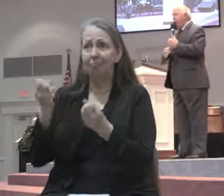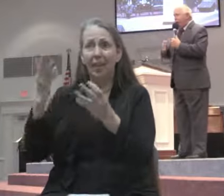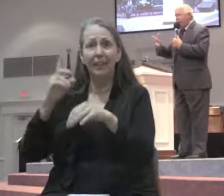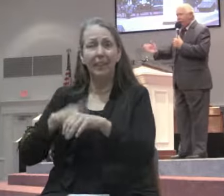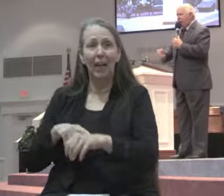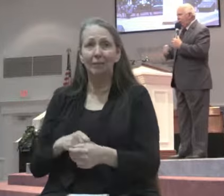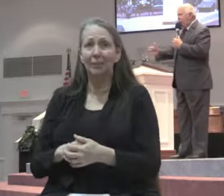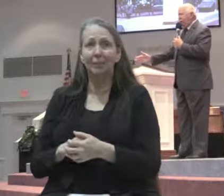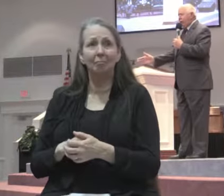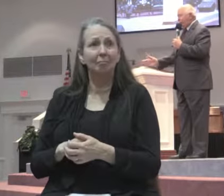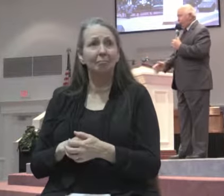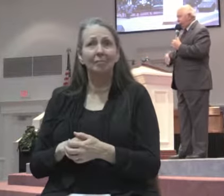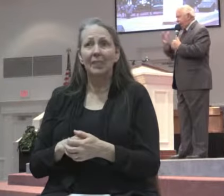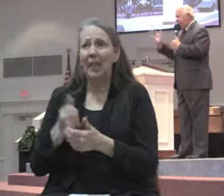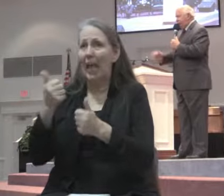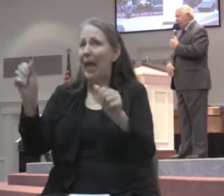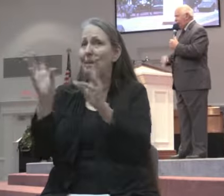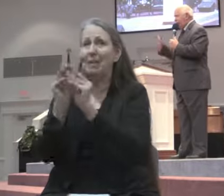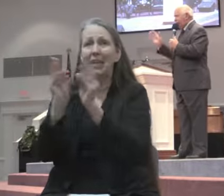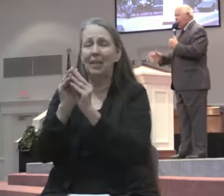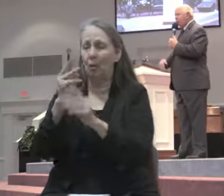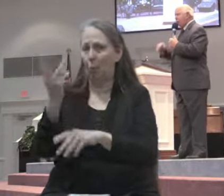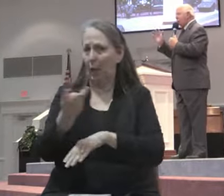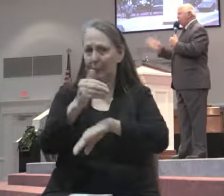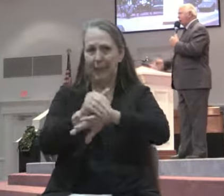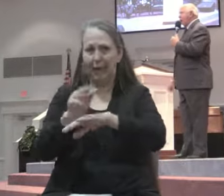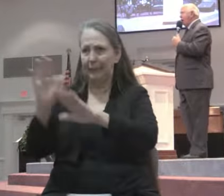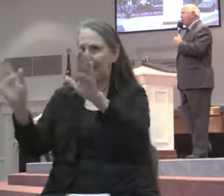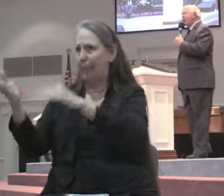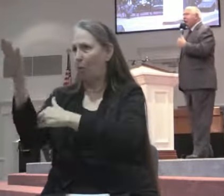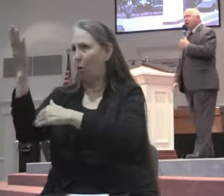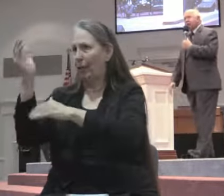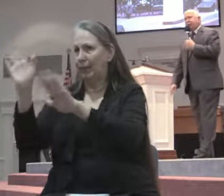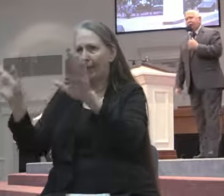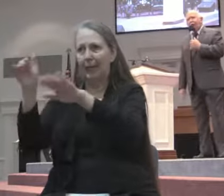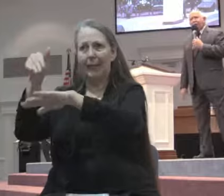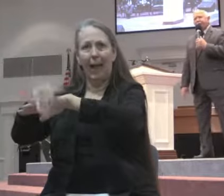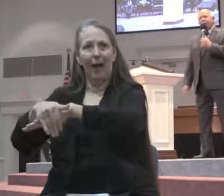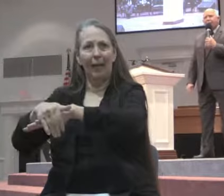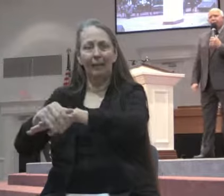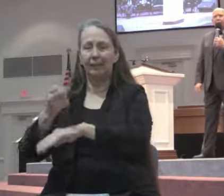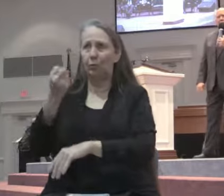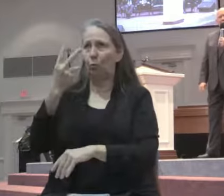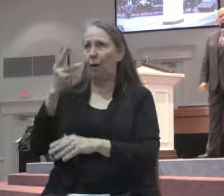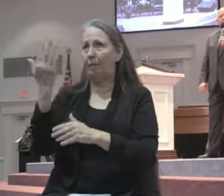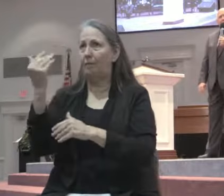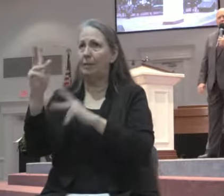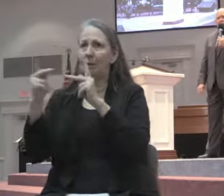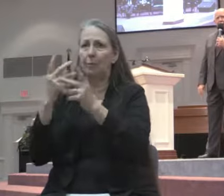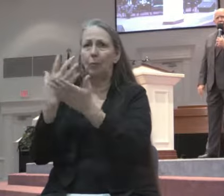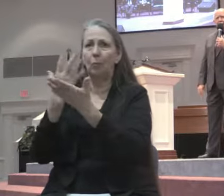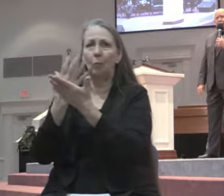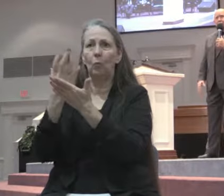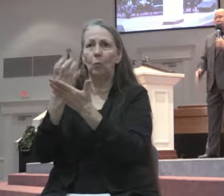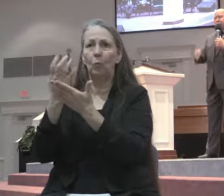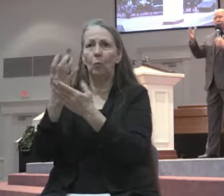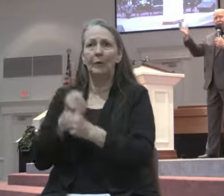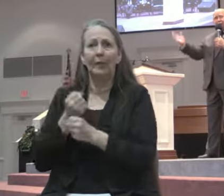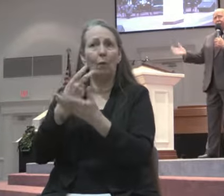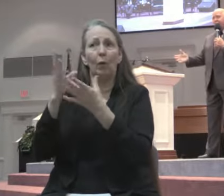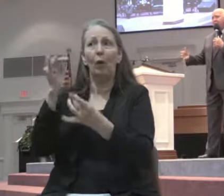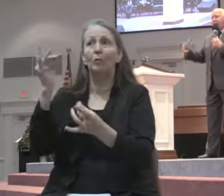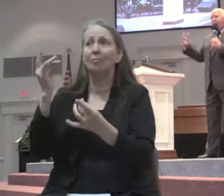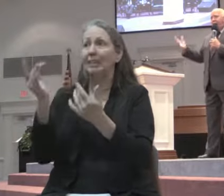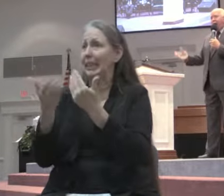times, any service, Wednesday night, Sunday morning, Sunday night, to see 12, 15 people get the Holy Ghost. It